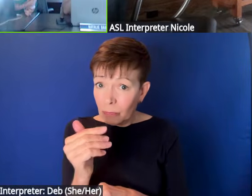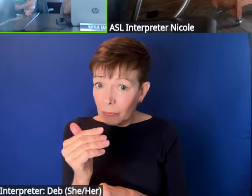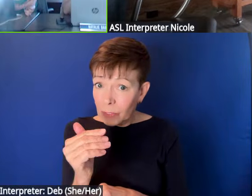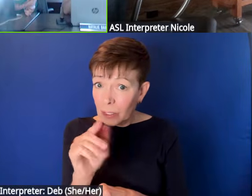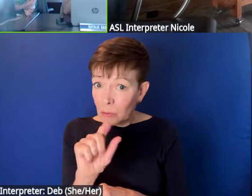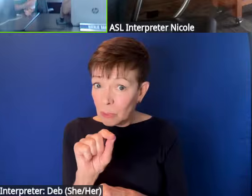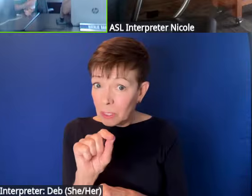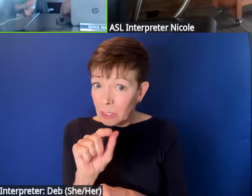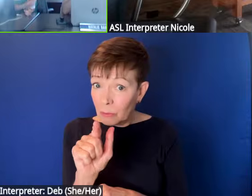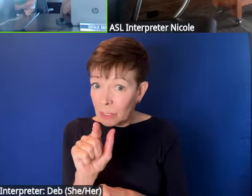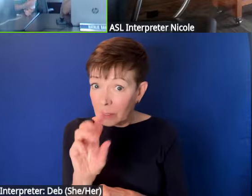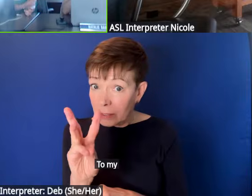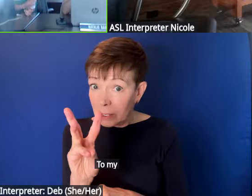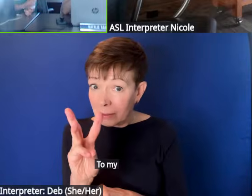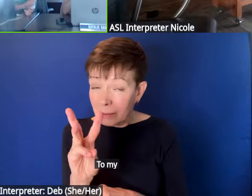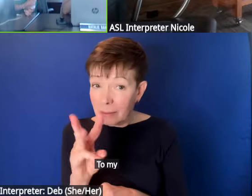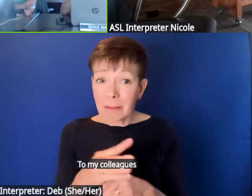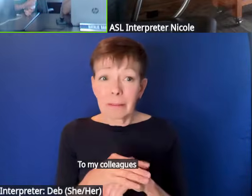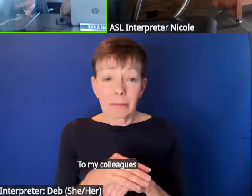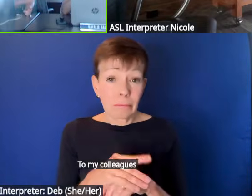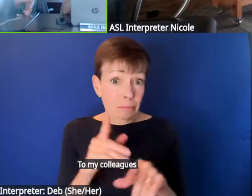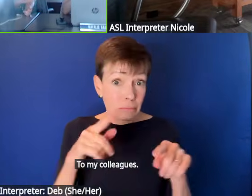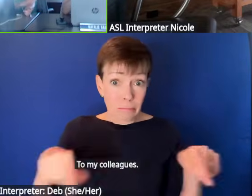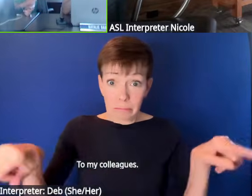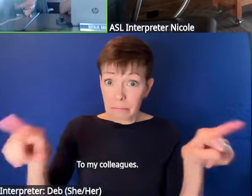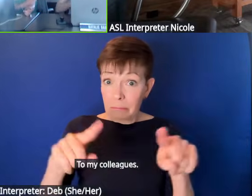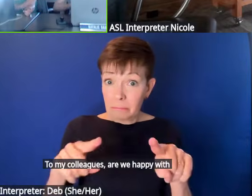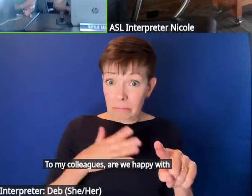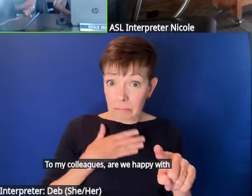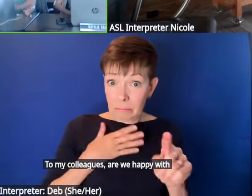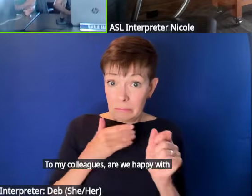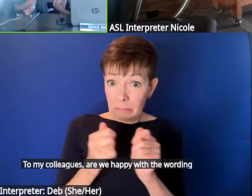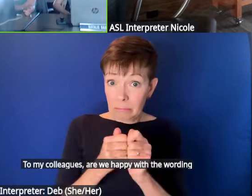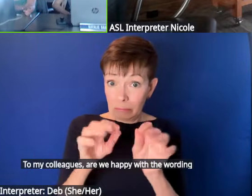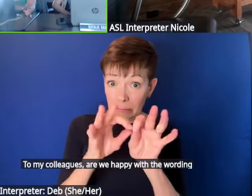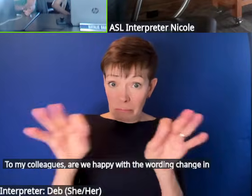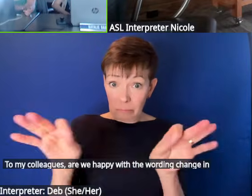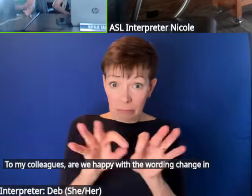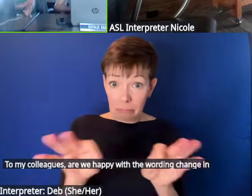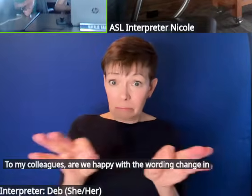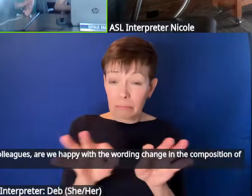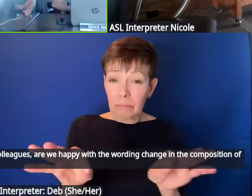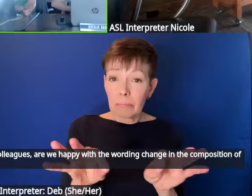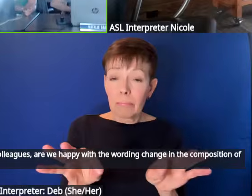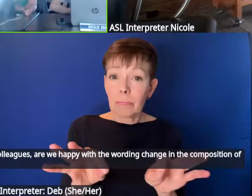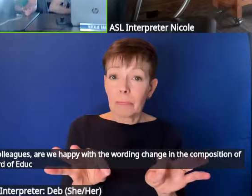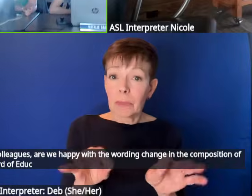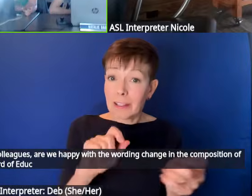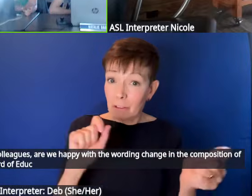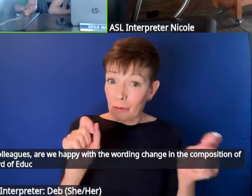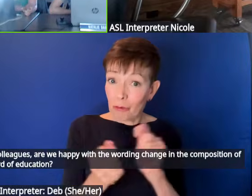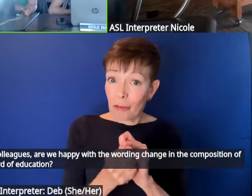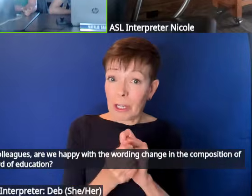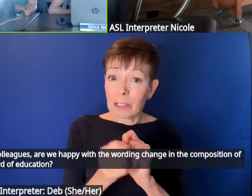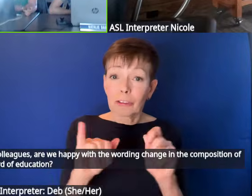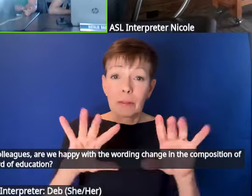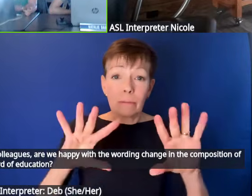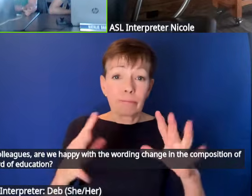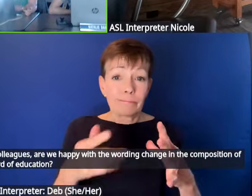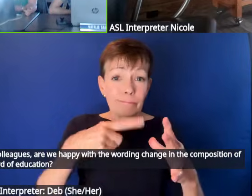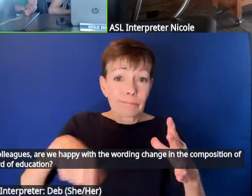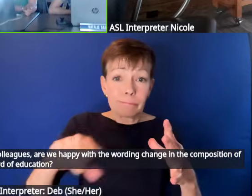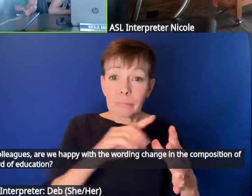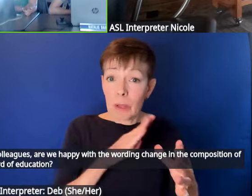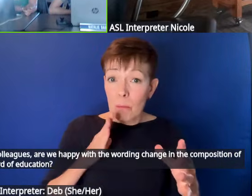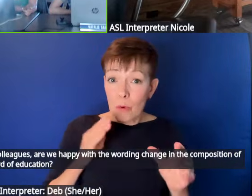To my colleagues, are we happy with the wording? Change in the composition of the Board of Education? We want